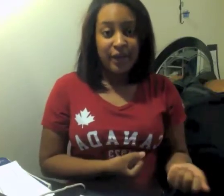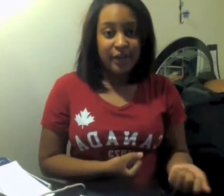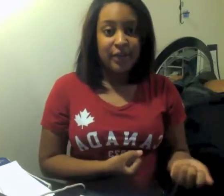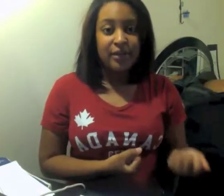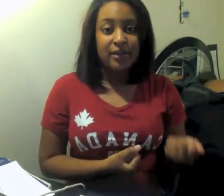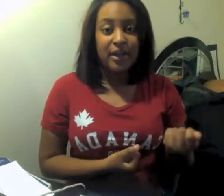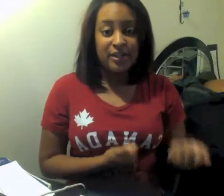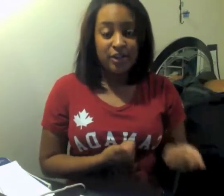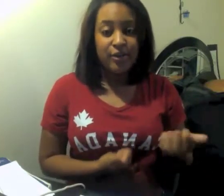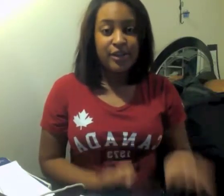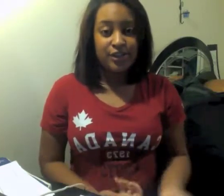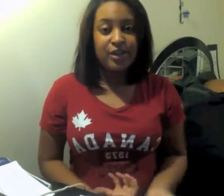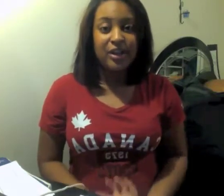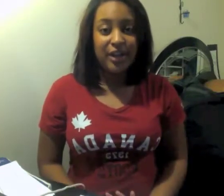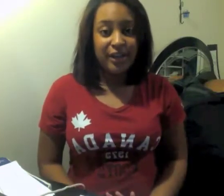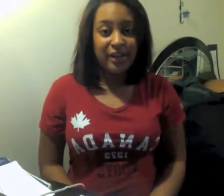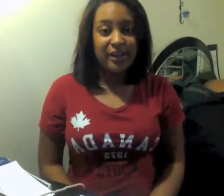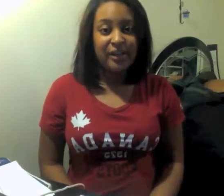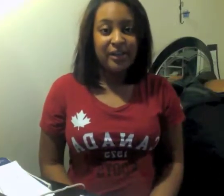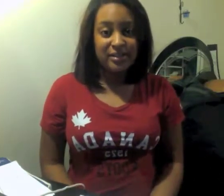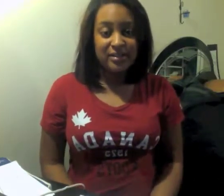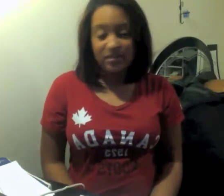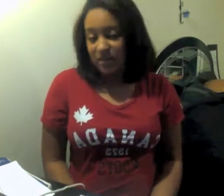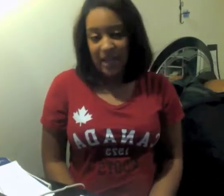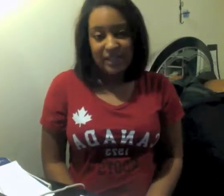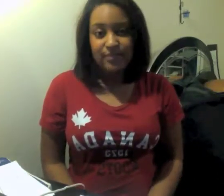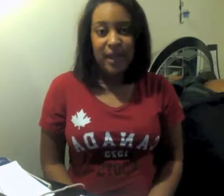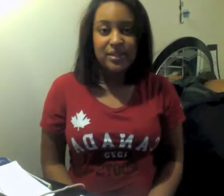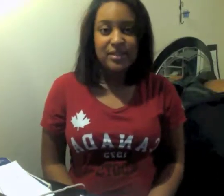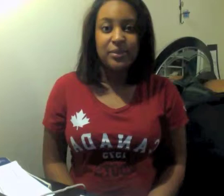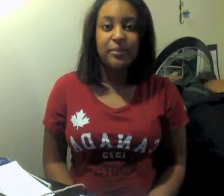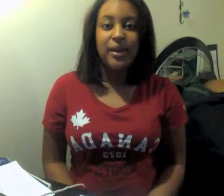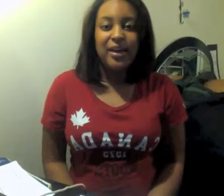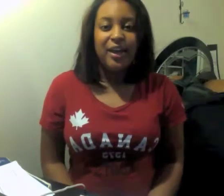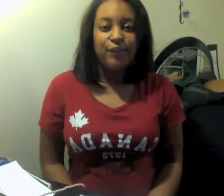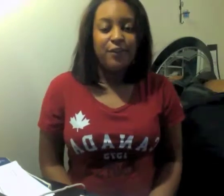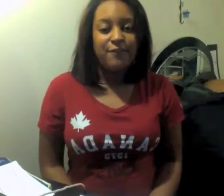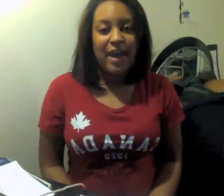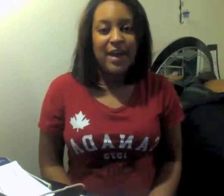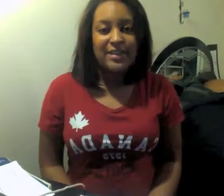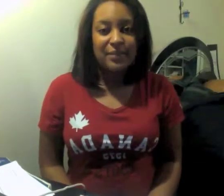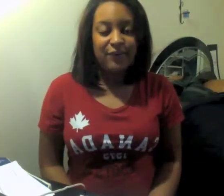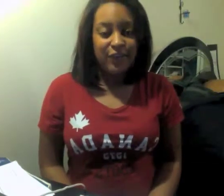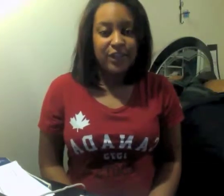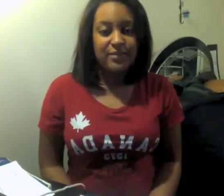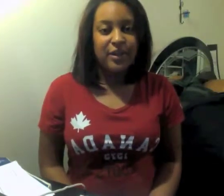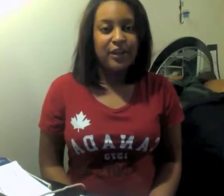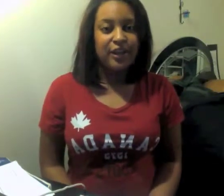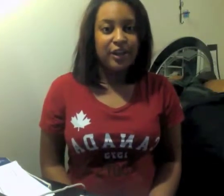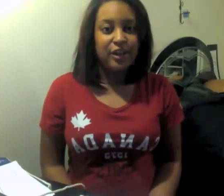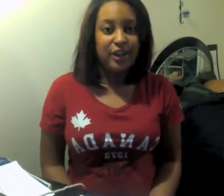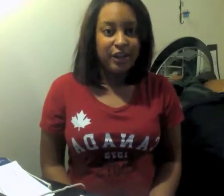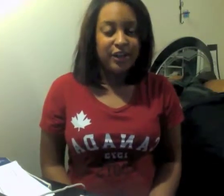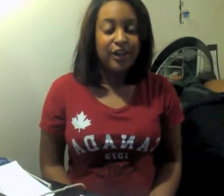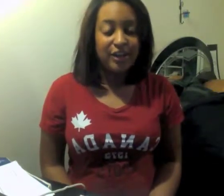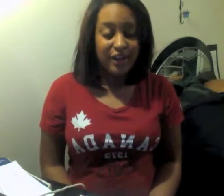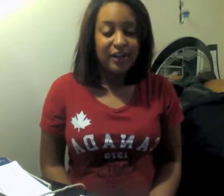better as long as your clarity is at its maximum. If you're a fast fingerspeller and your clarity